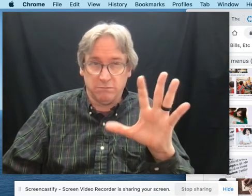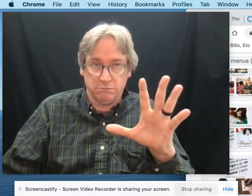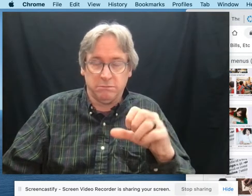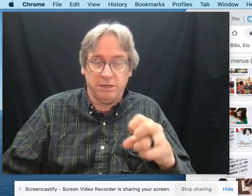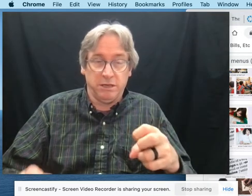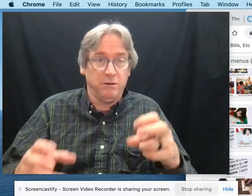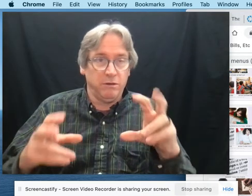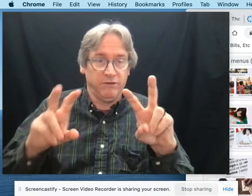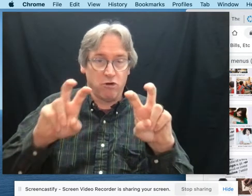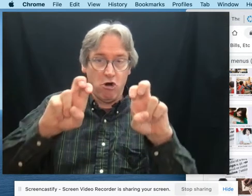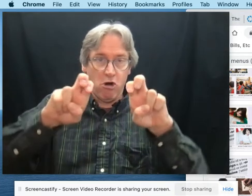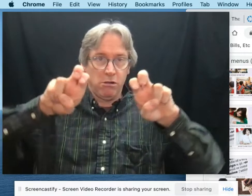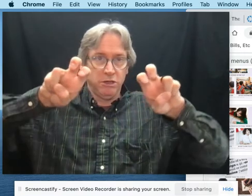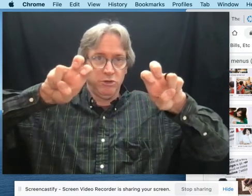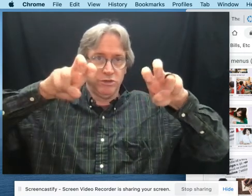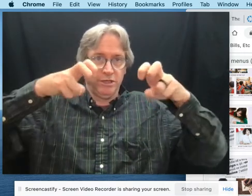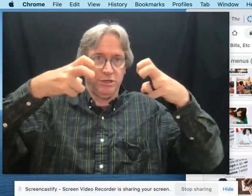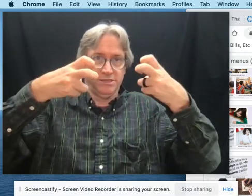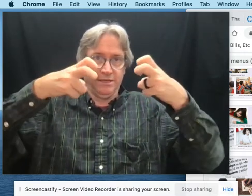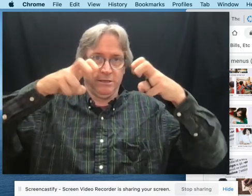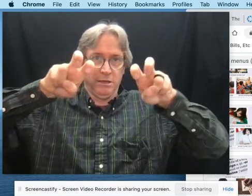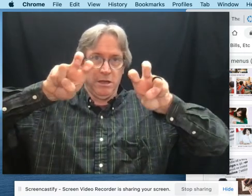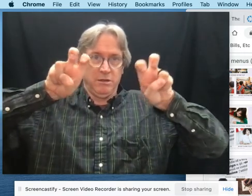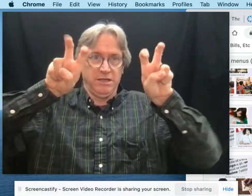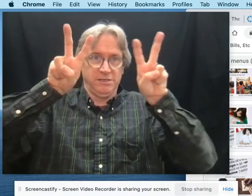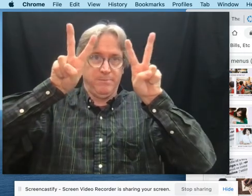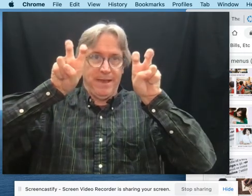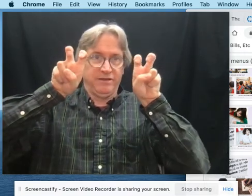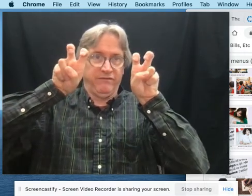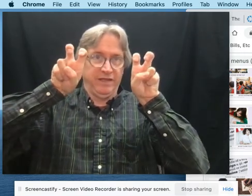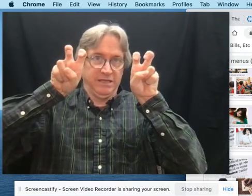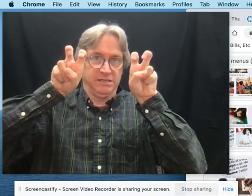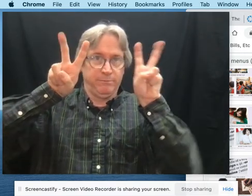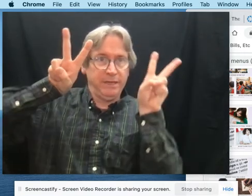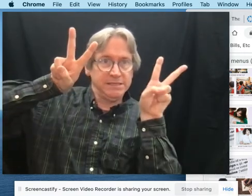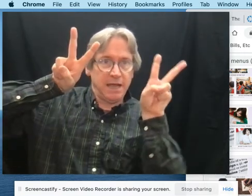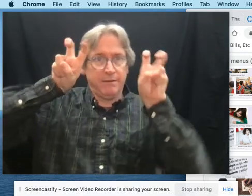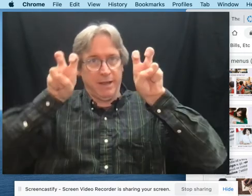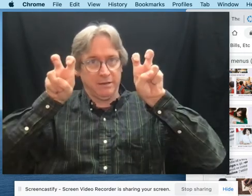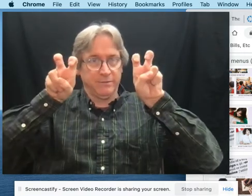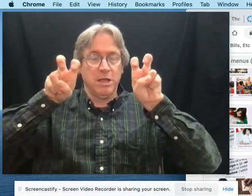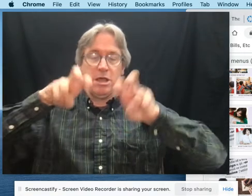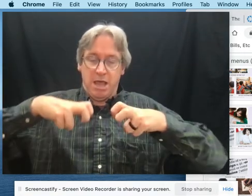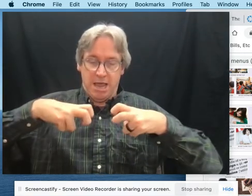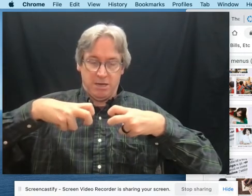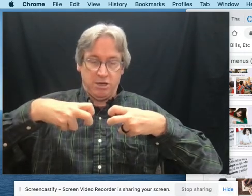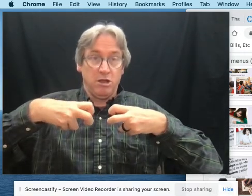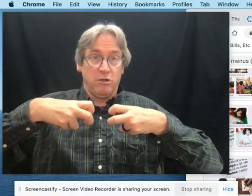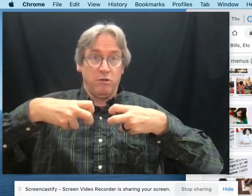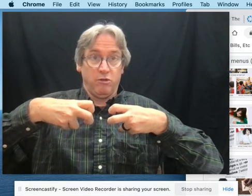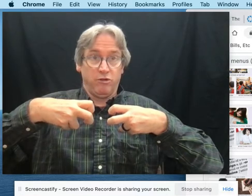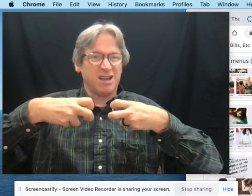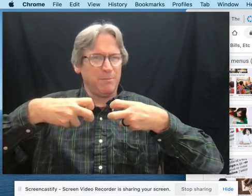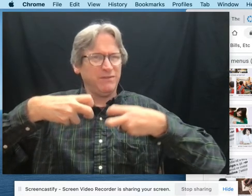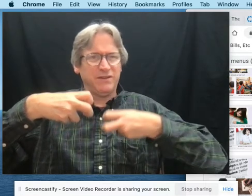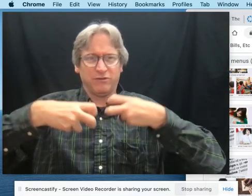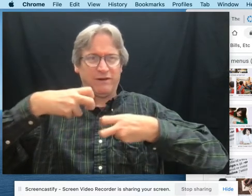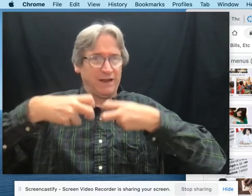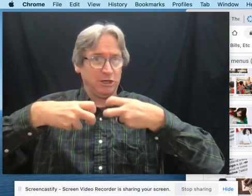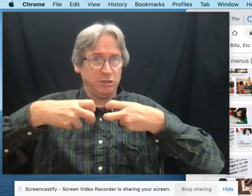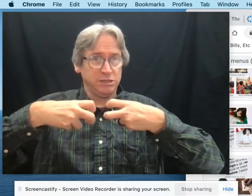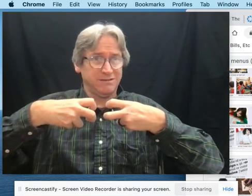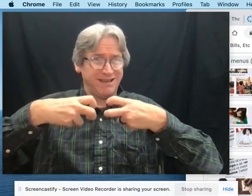not, they're all usually using these bent Vs, peace sign bent. And there's a couple of